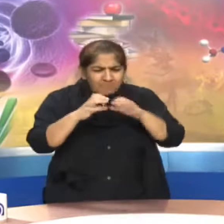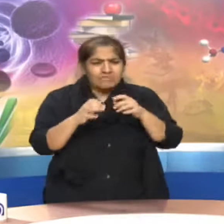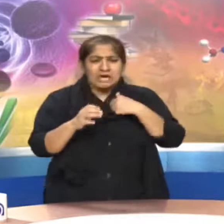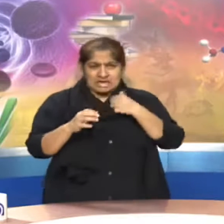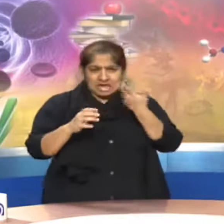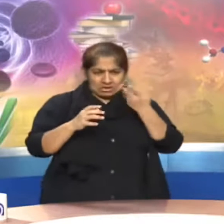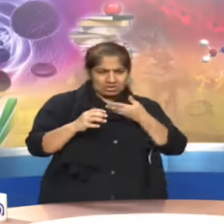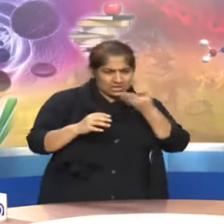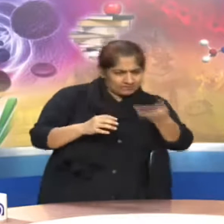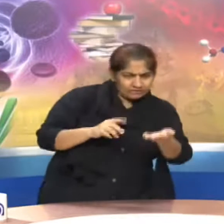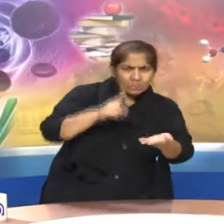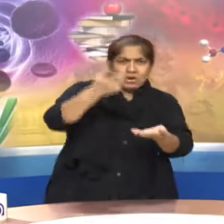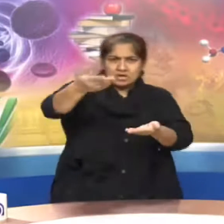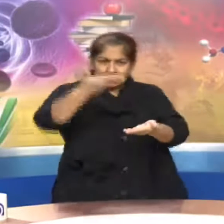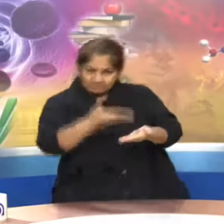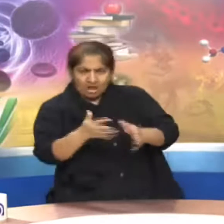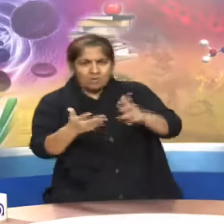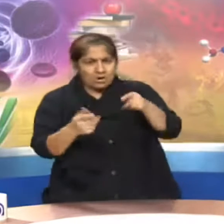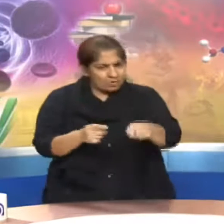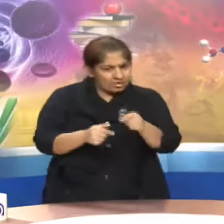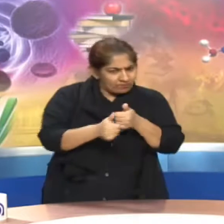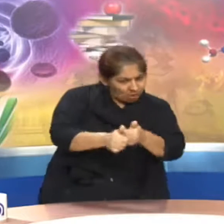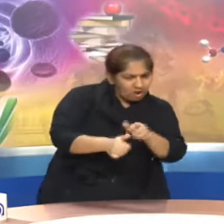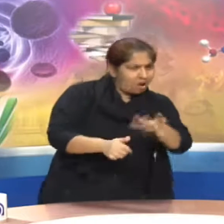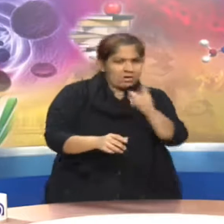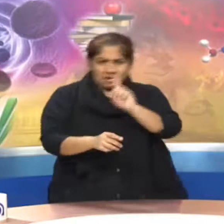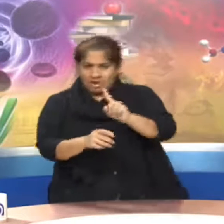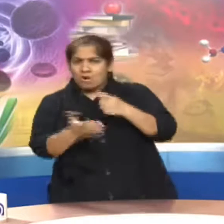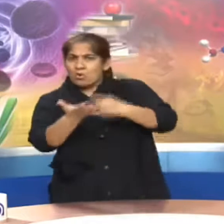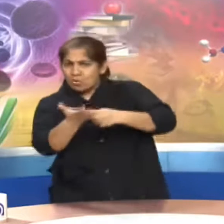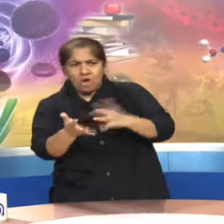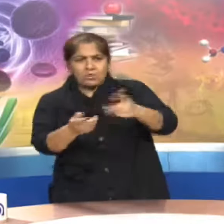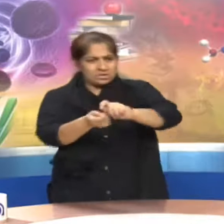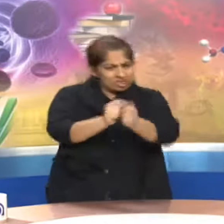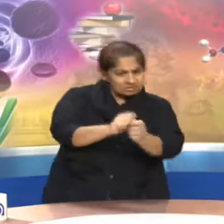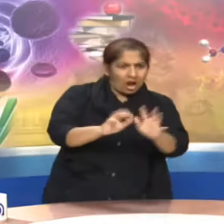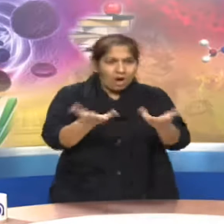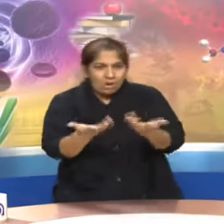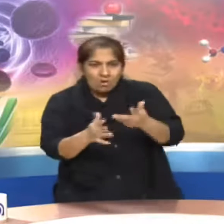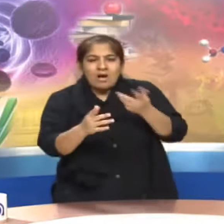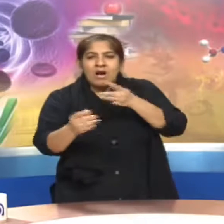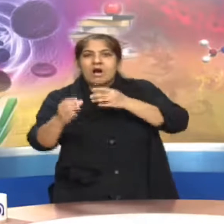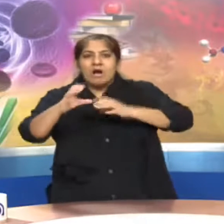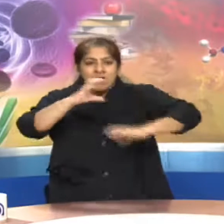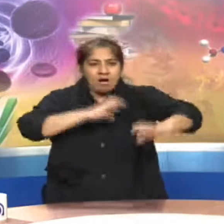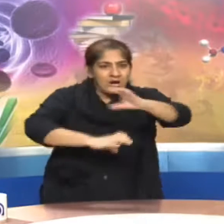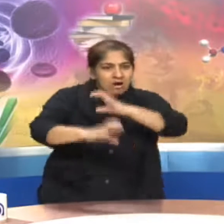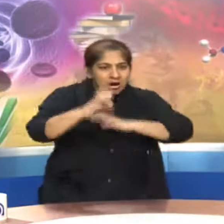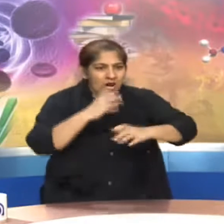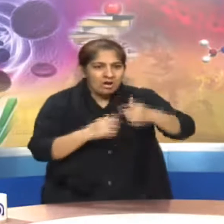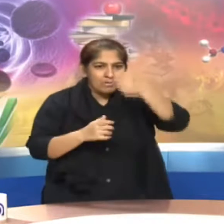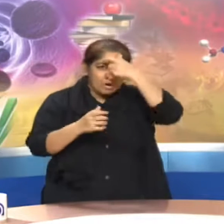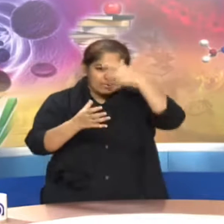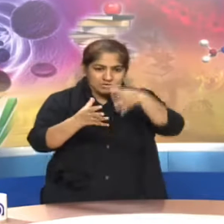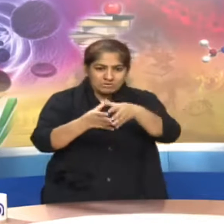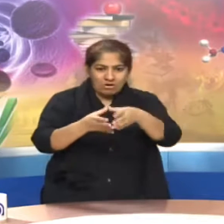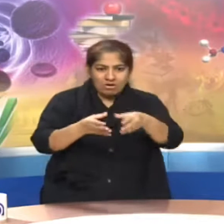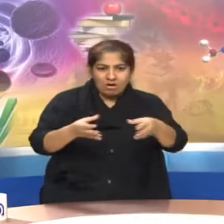communication. Like if I am suggesting something and the other person is suggesting something, then there should be an